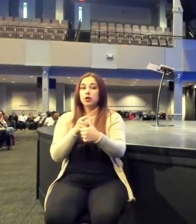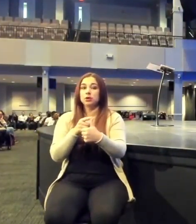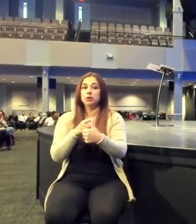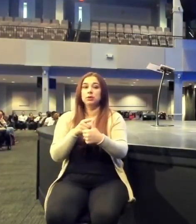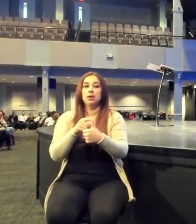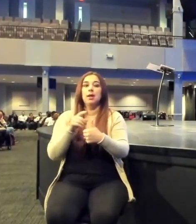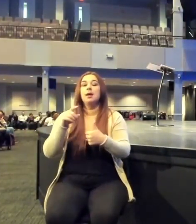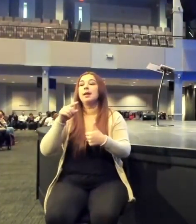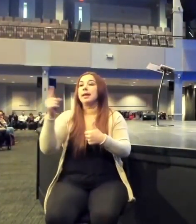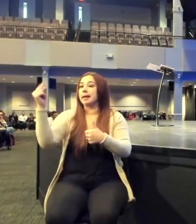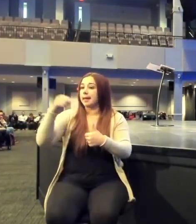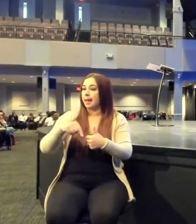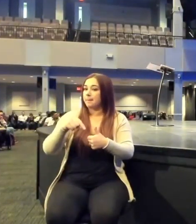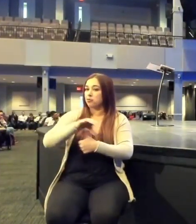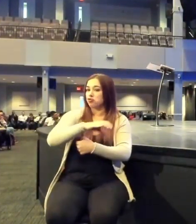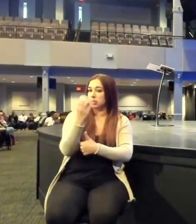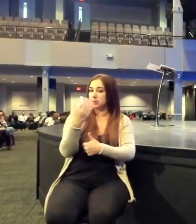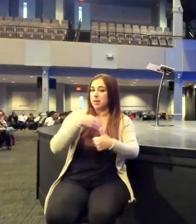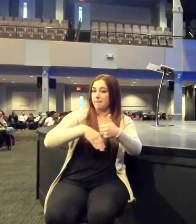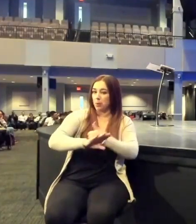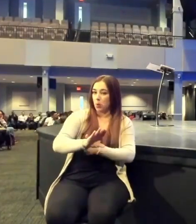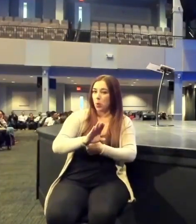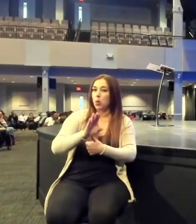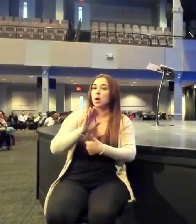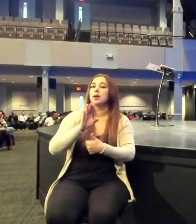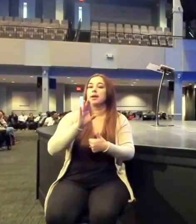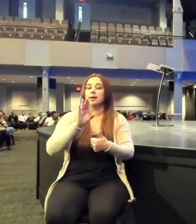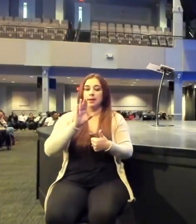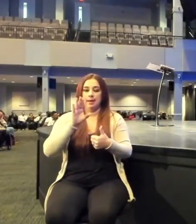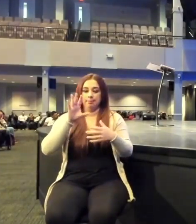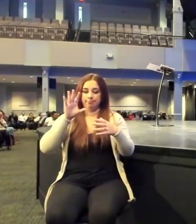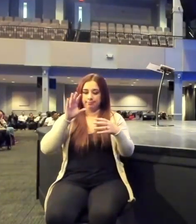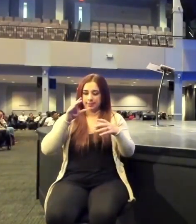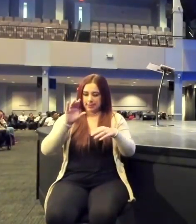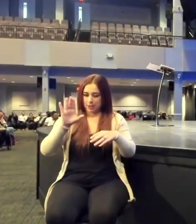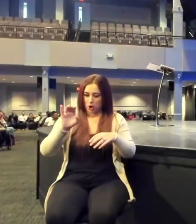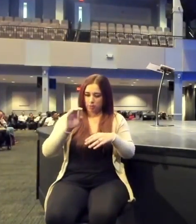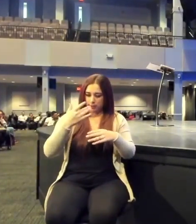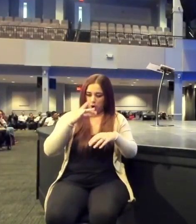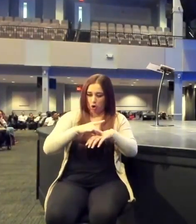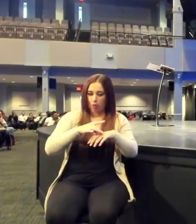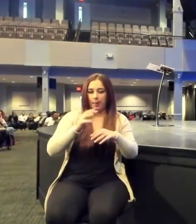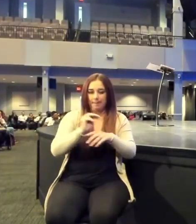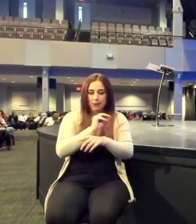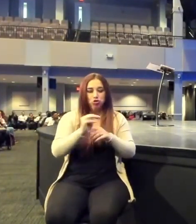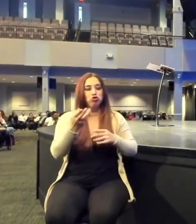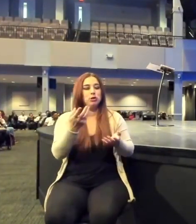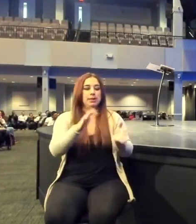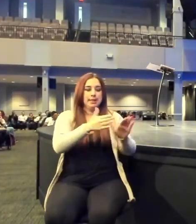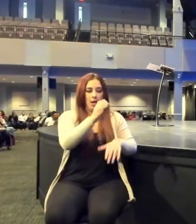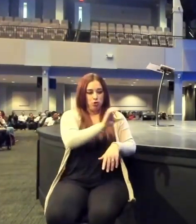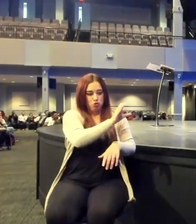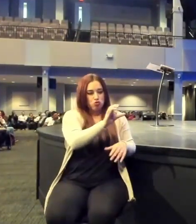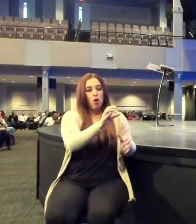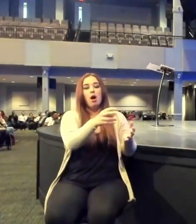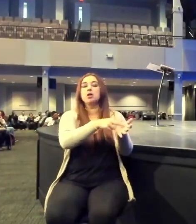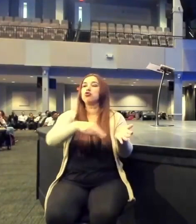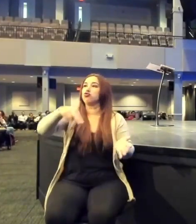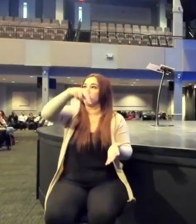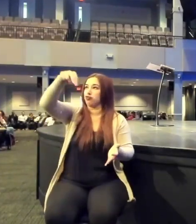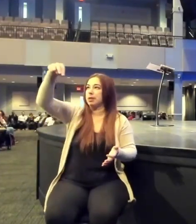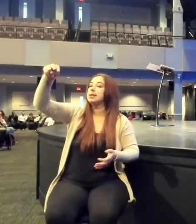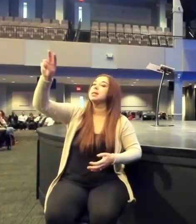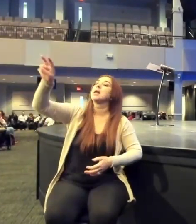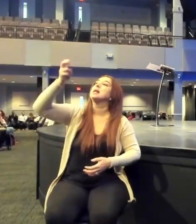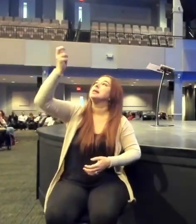advent of Jesus. He came, that's Christmas, when he's born, engages in his earthly ministry. He dies on the cross. He's risen from the grave,